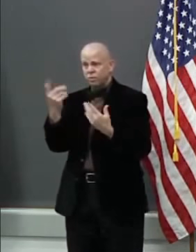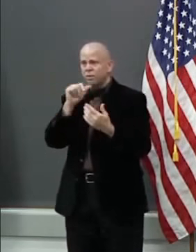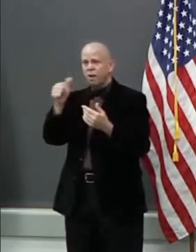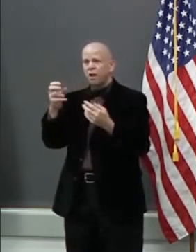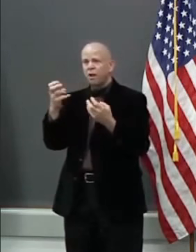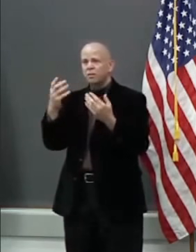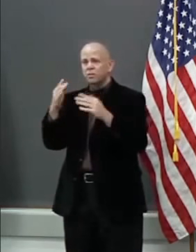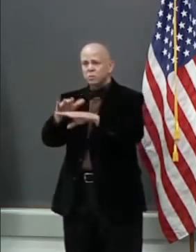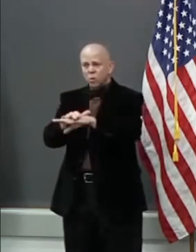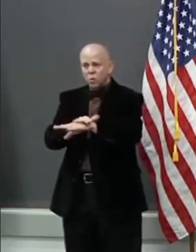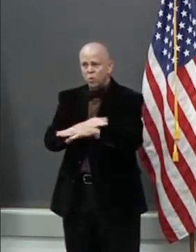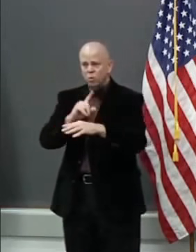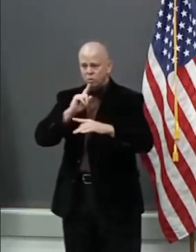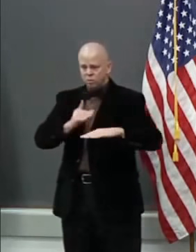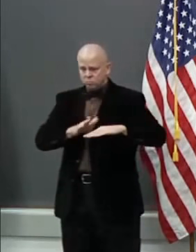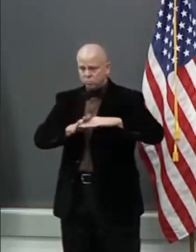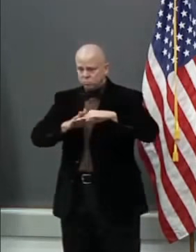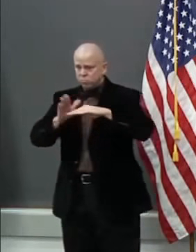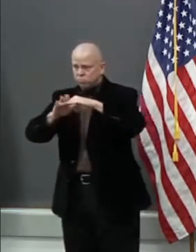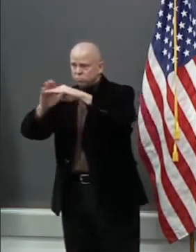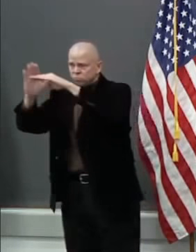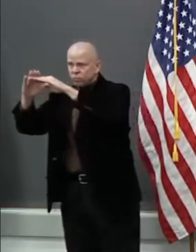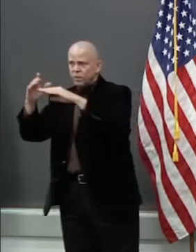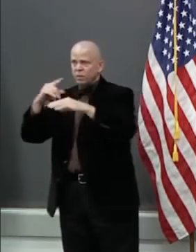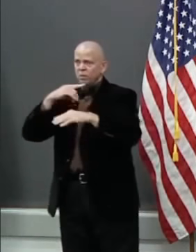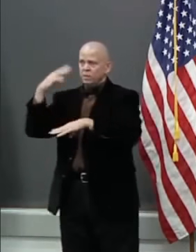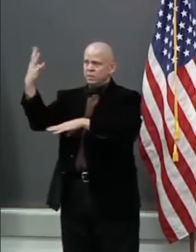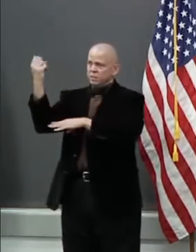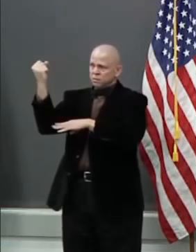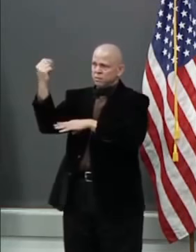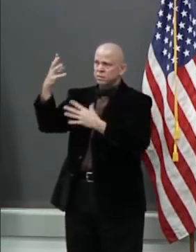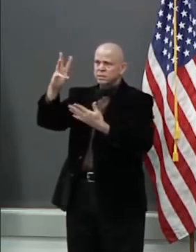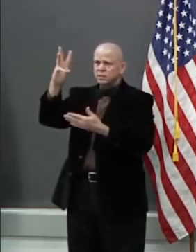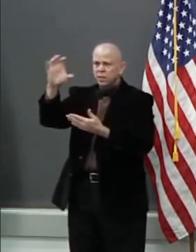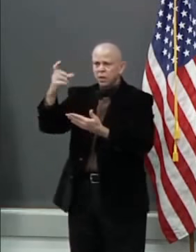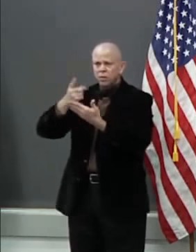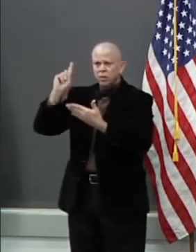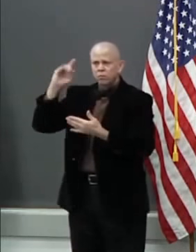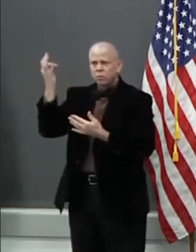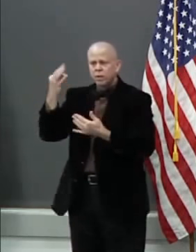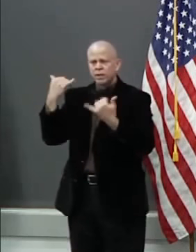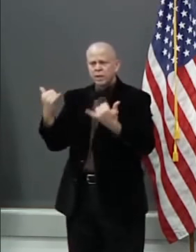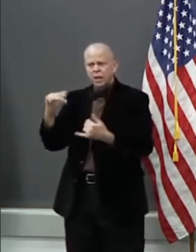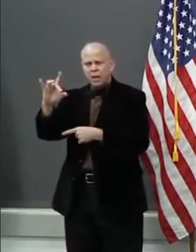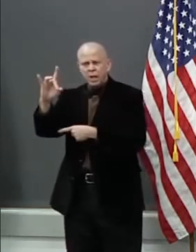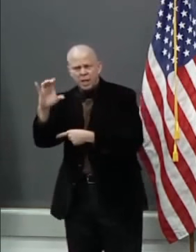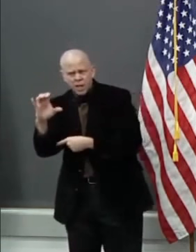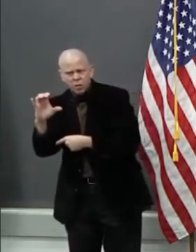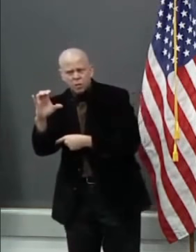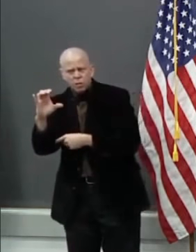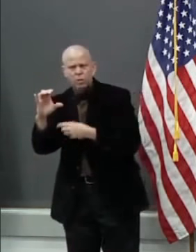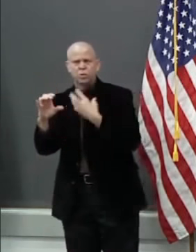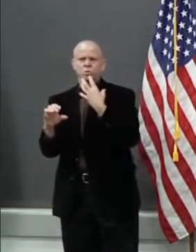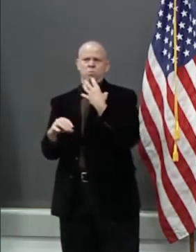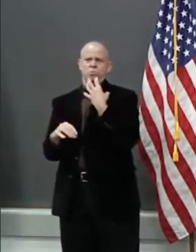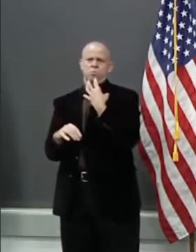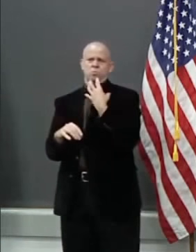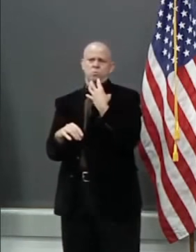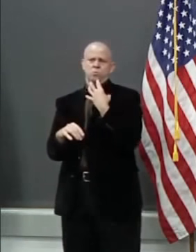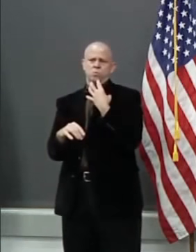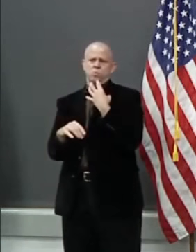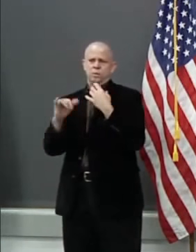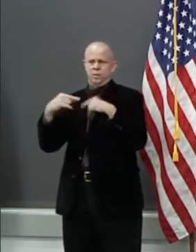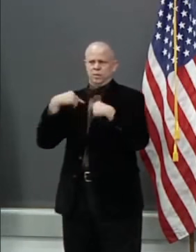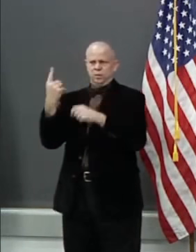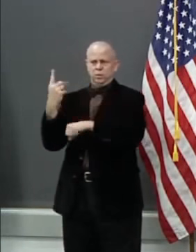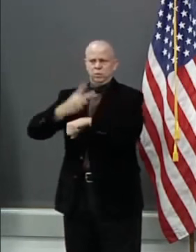a new high of 600 just last Friday to now going over 800 and almost reaching 800 over the last 2 days is